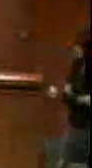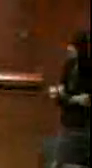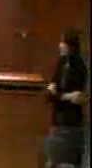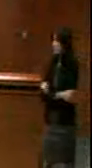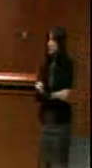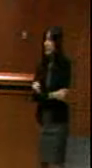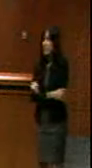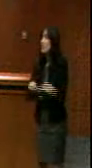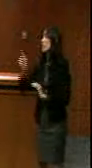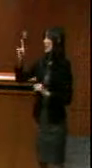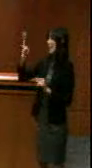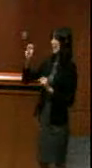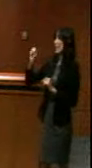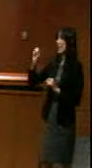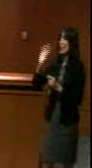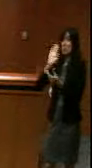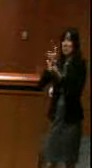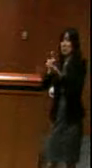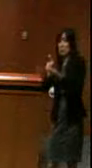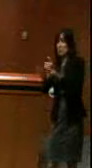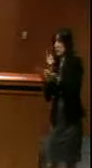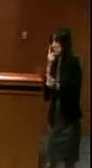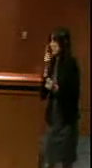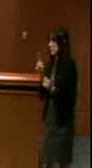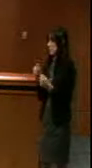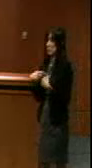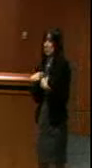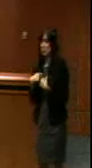I'll jump in if I may. This is Lillian.